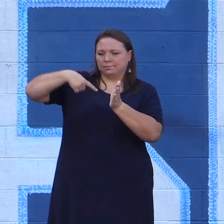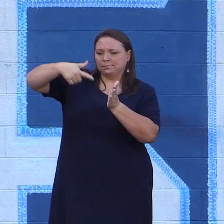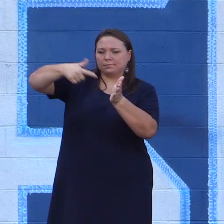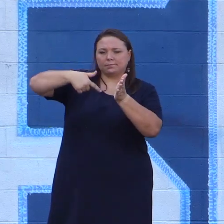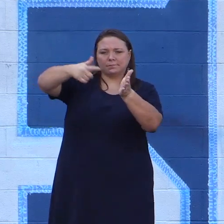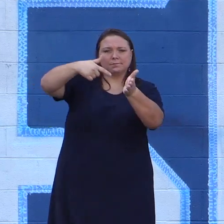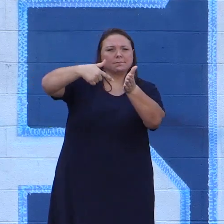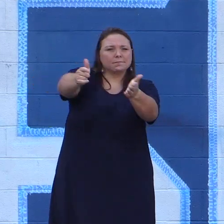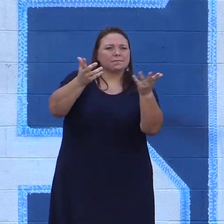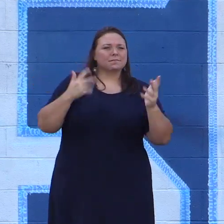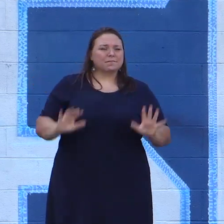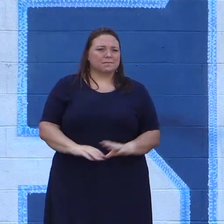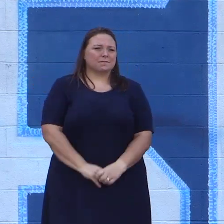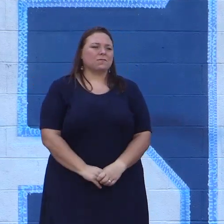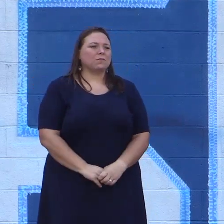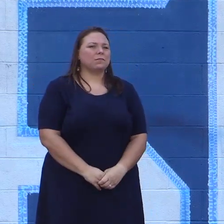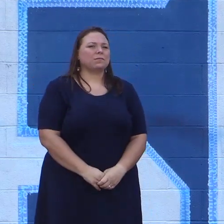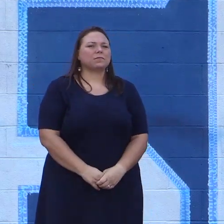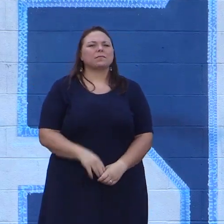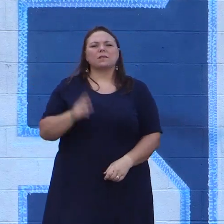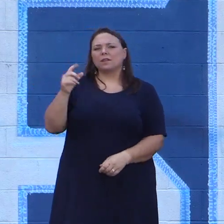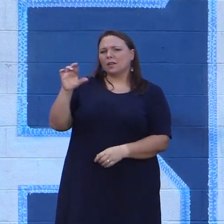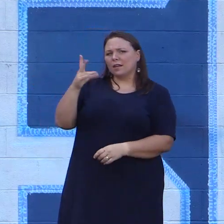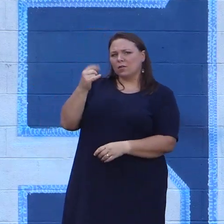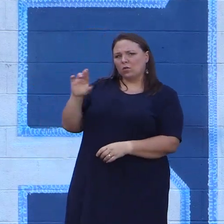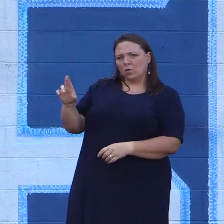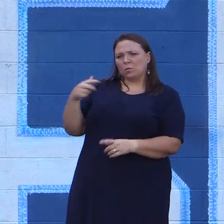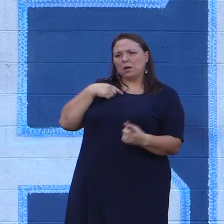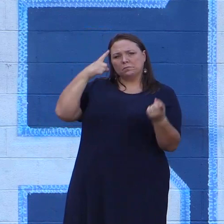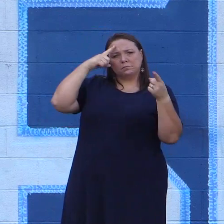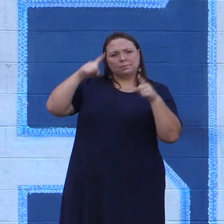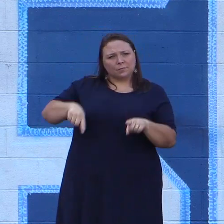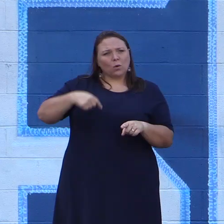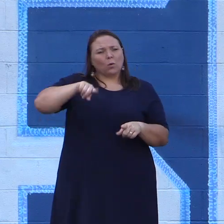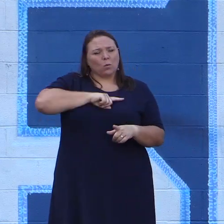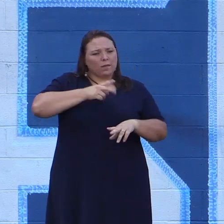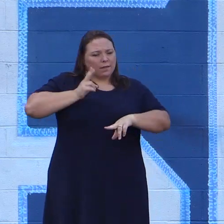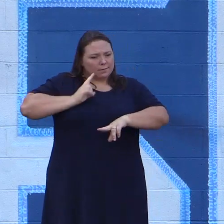devices. Like Mayor Cooper, we believe a gradual